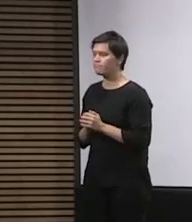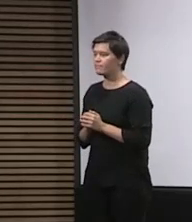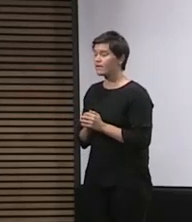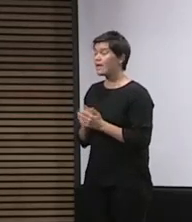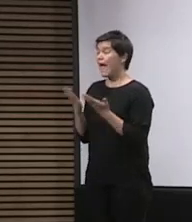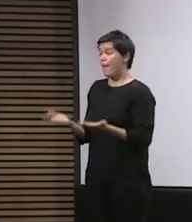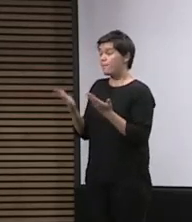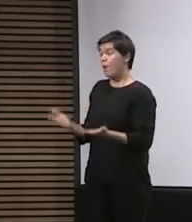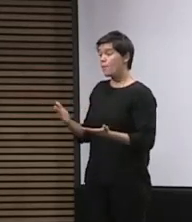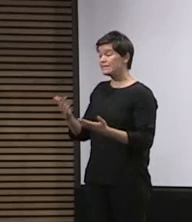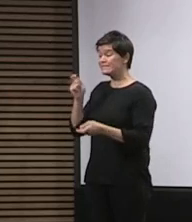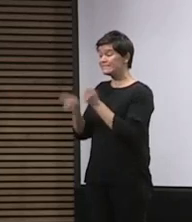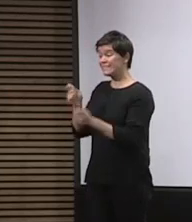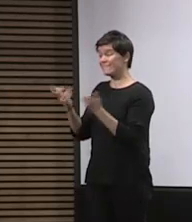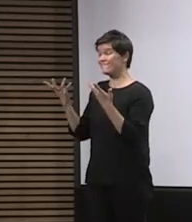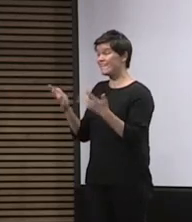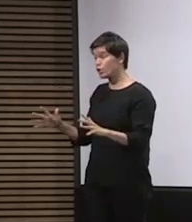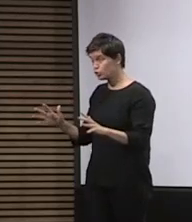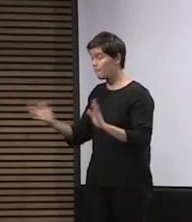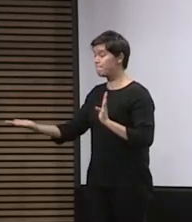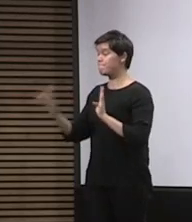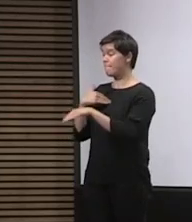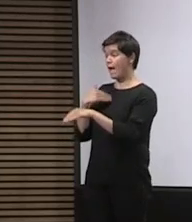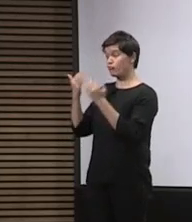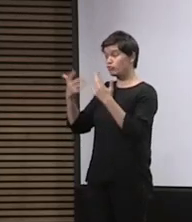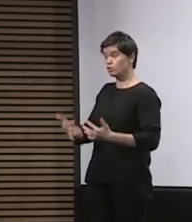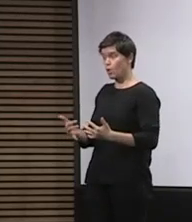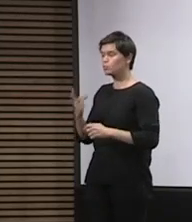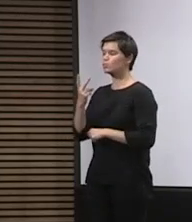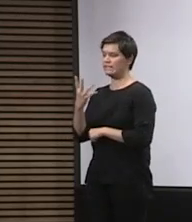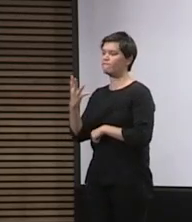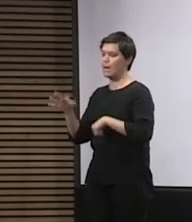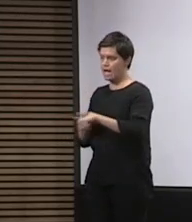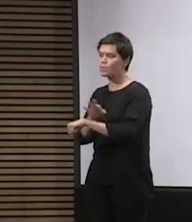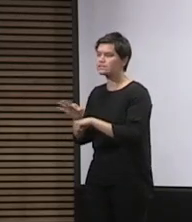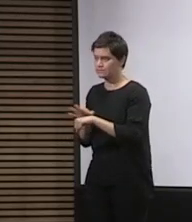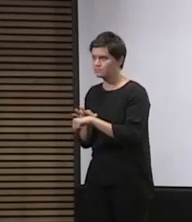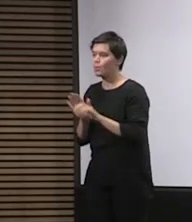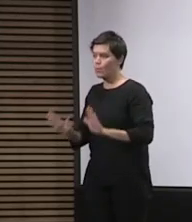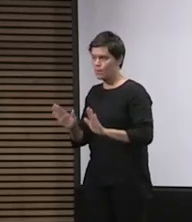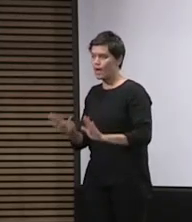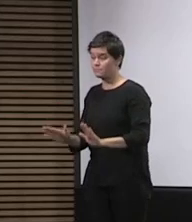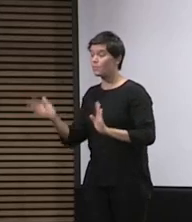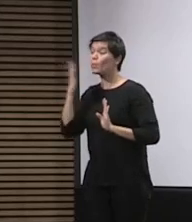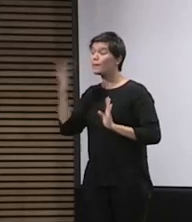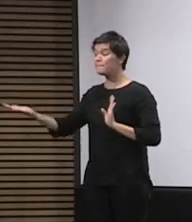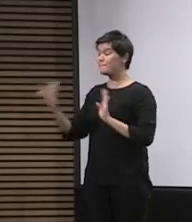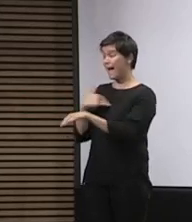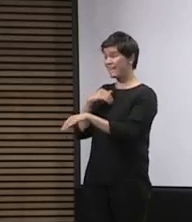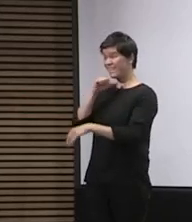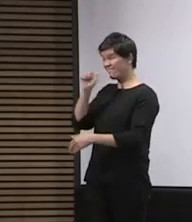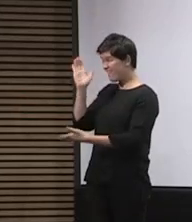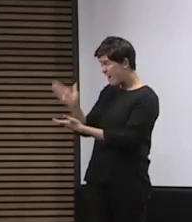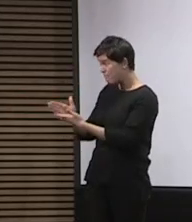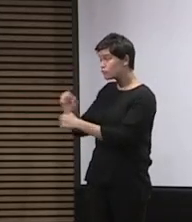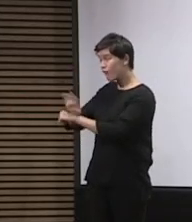results to come back, and then the further actions follow after the test results. For those who are positive, then they would be